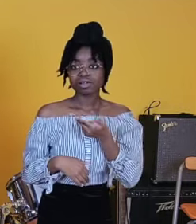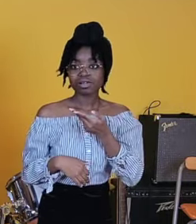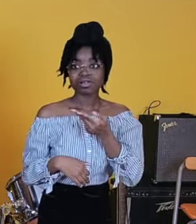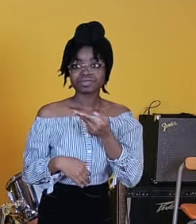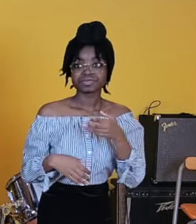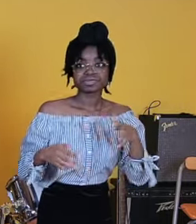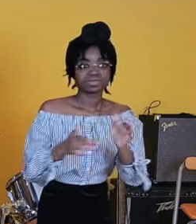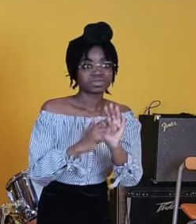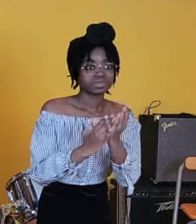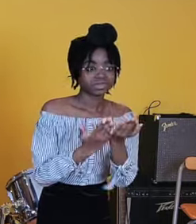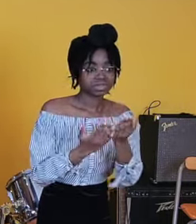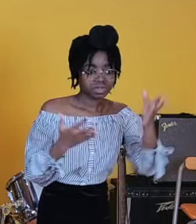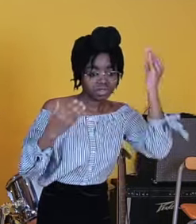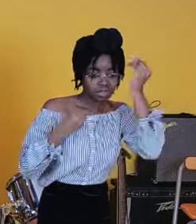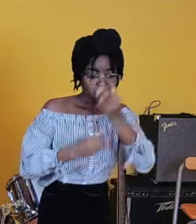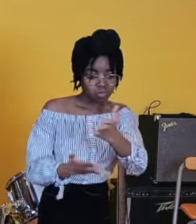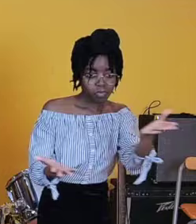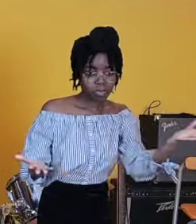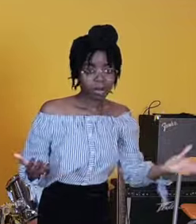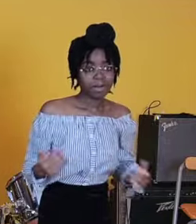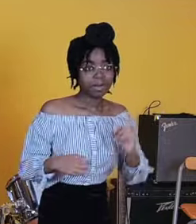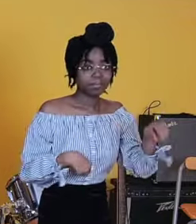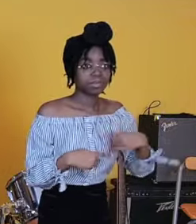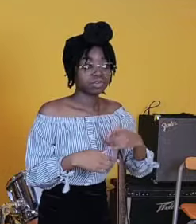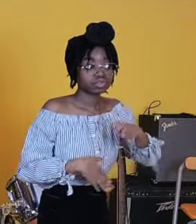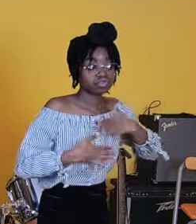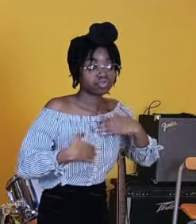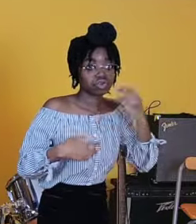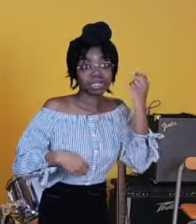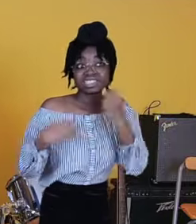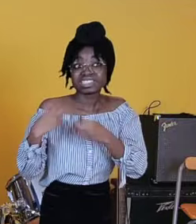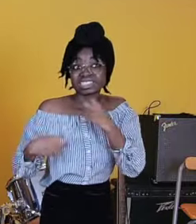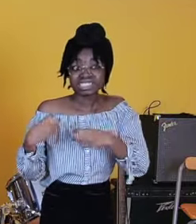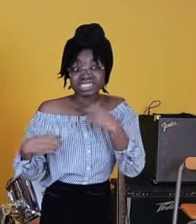the Bible is telling us about all the joy and struggles of biblical fathers